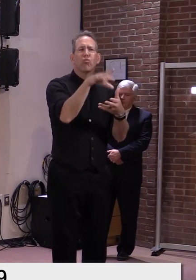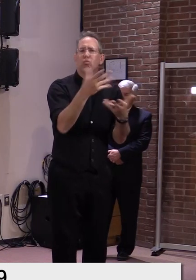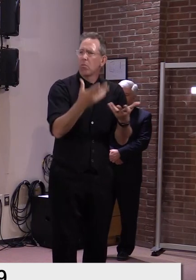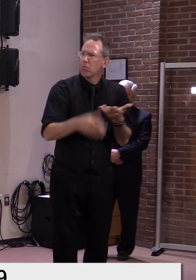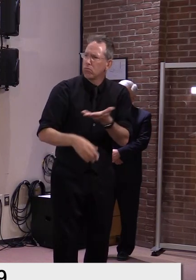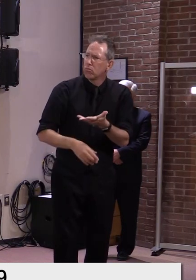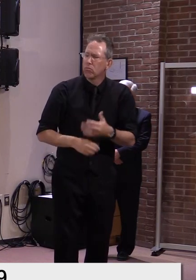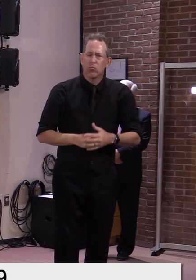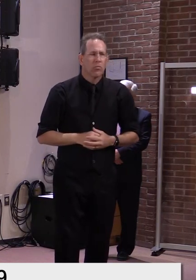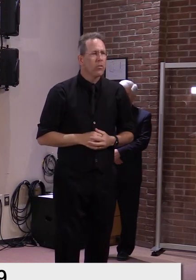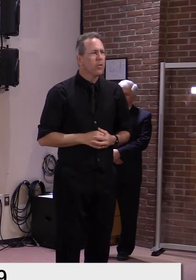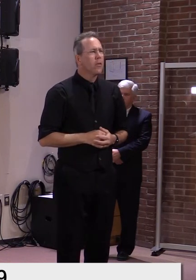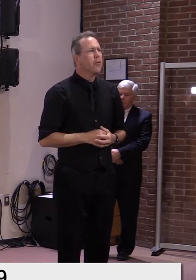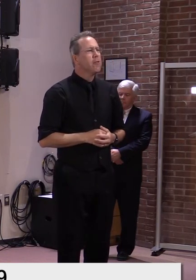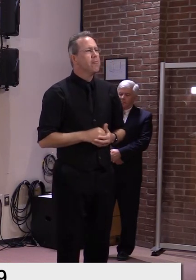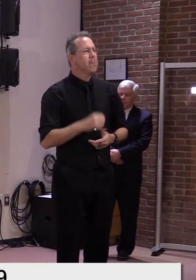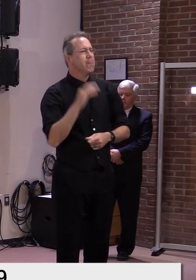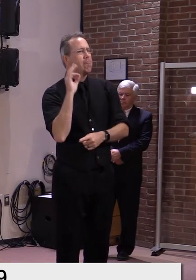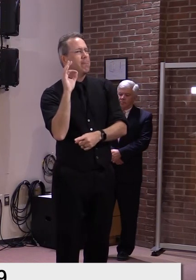Sounds great. Thank you all.